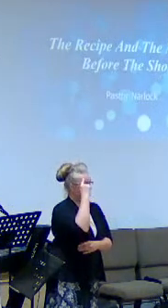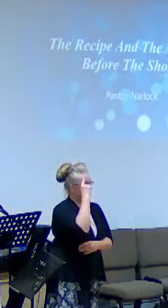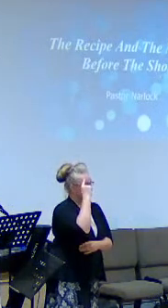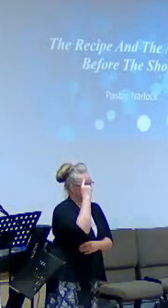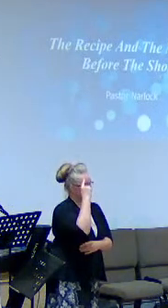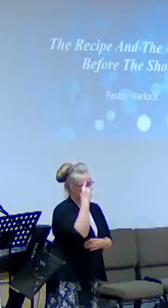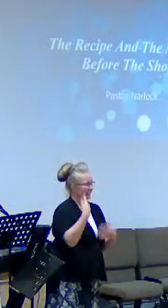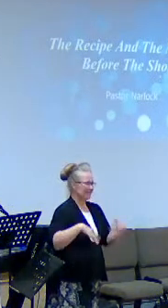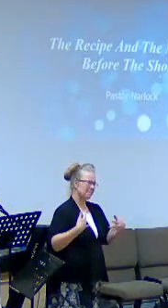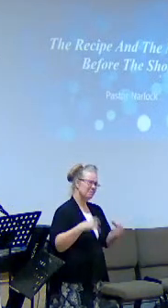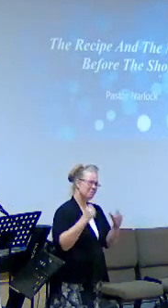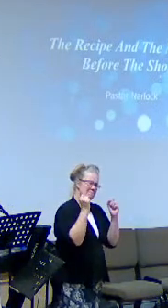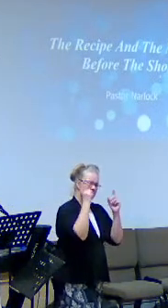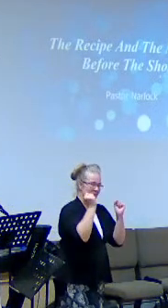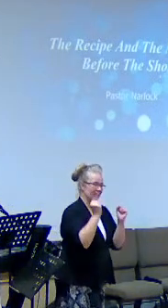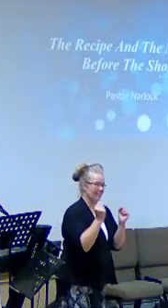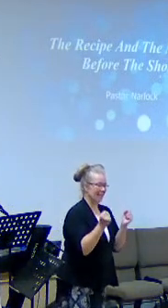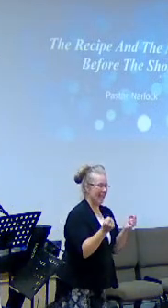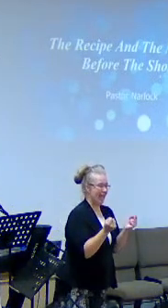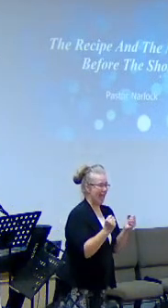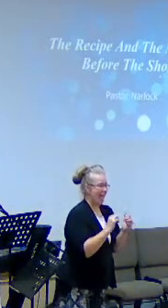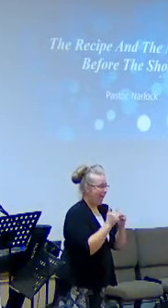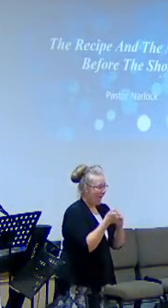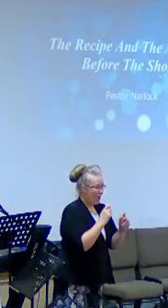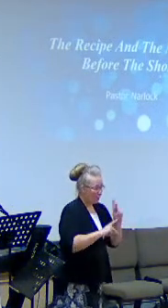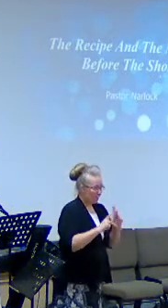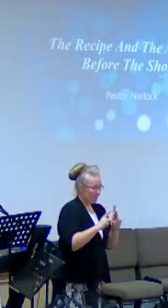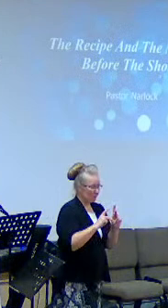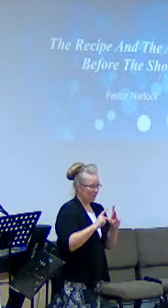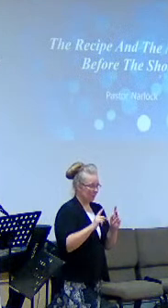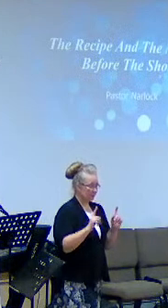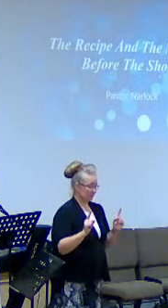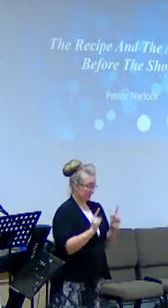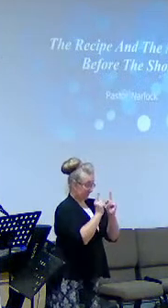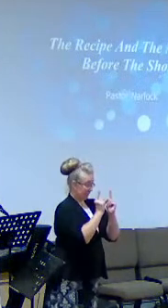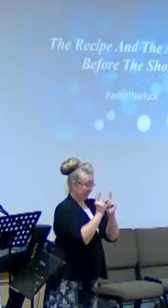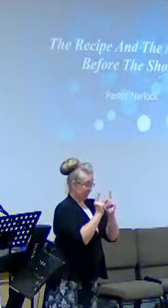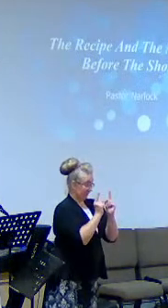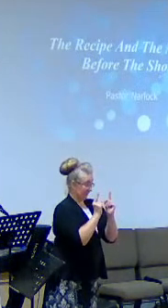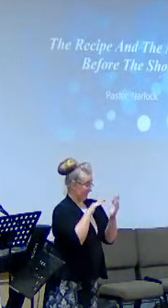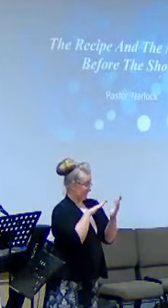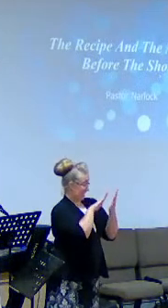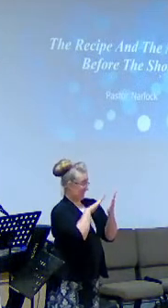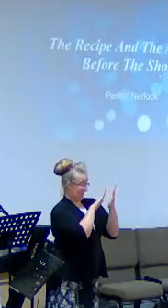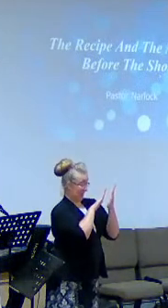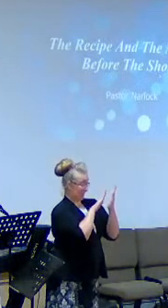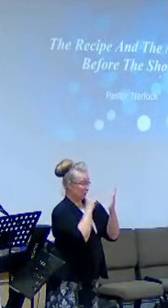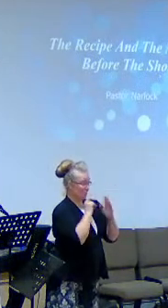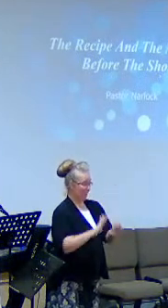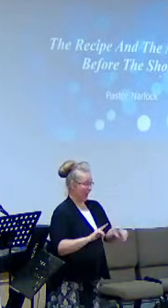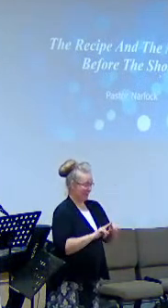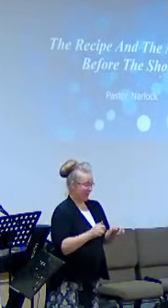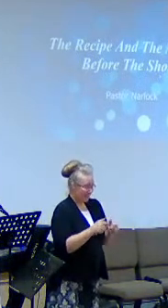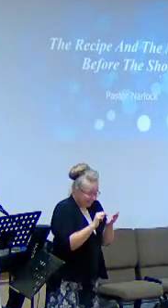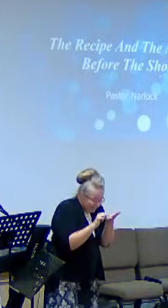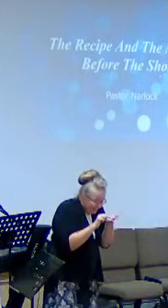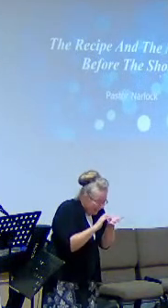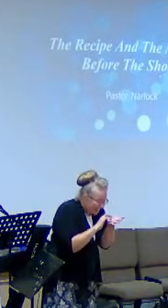it's amazing how people will be so quiet face to face, they won't share your opinion, but you get them behind a keyboard.